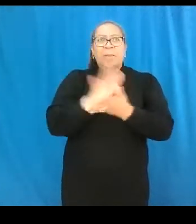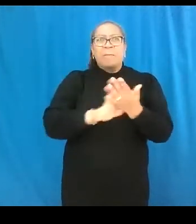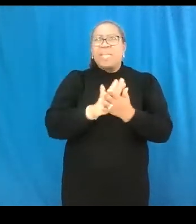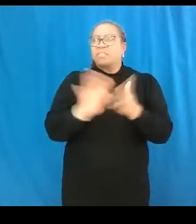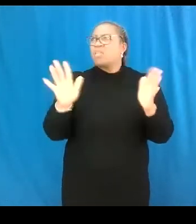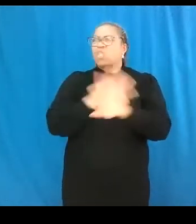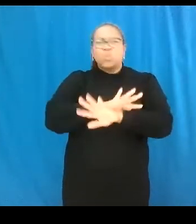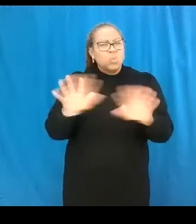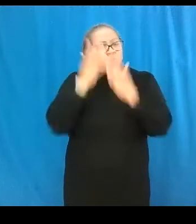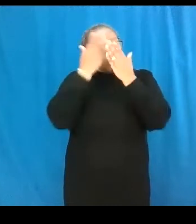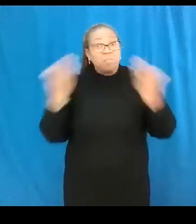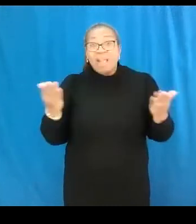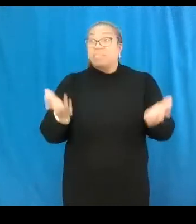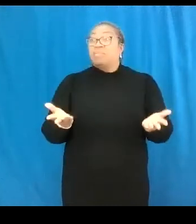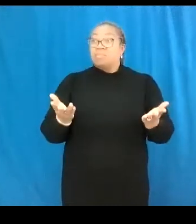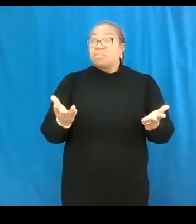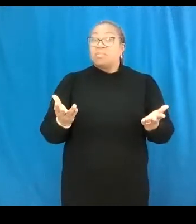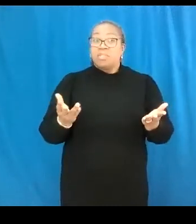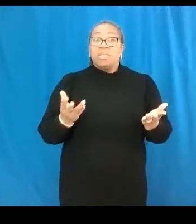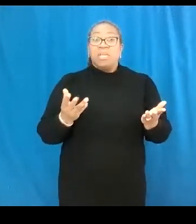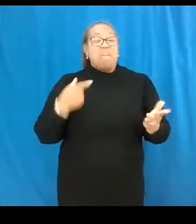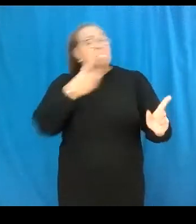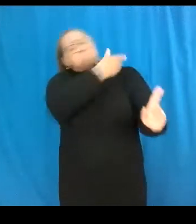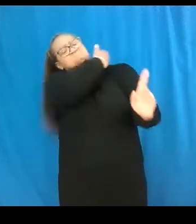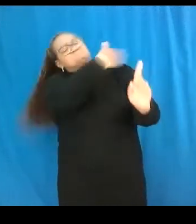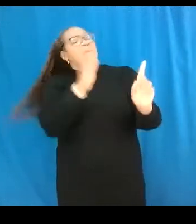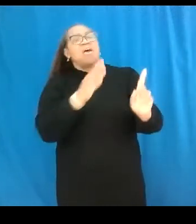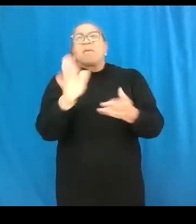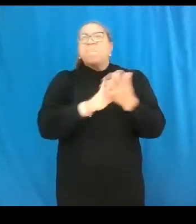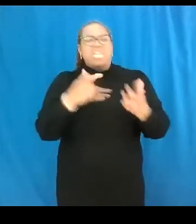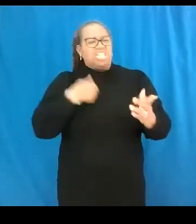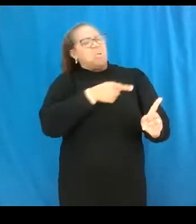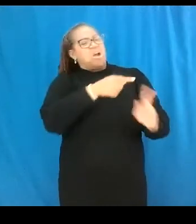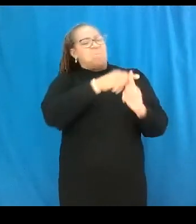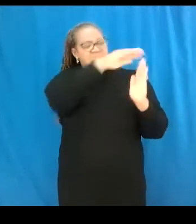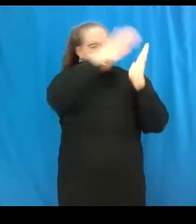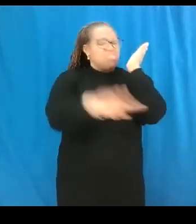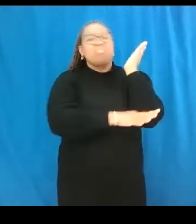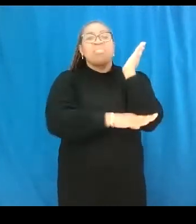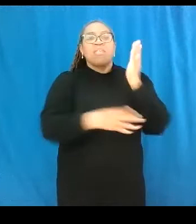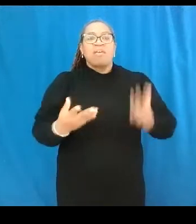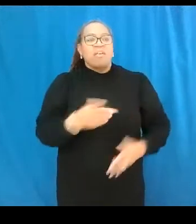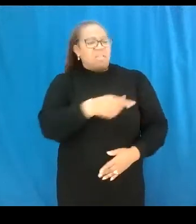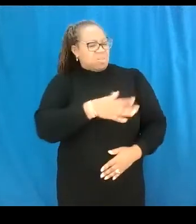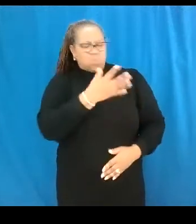disrespect. That person was essentially saying, I do not rate you at all. Why are you talking to me? I do